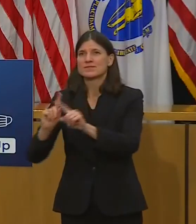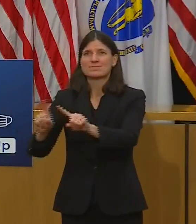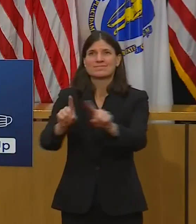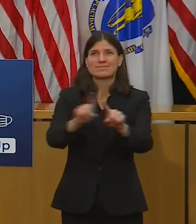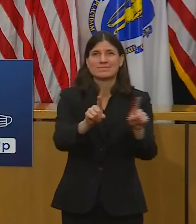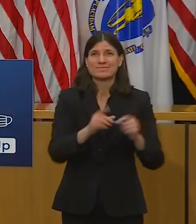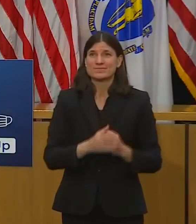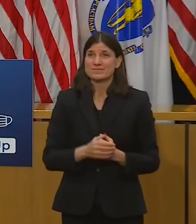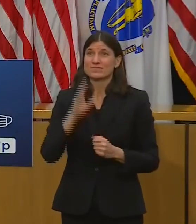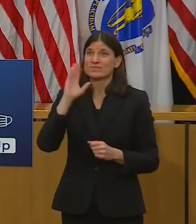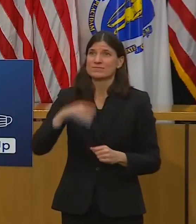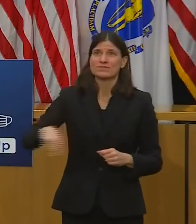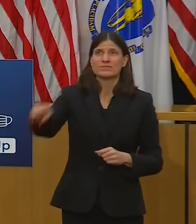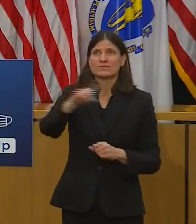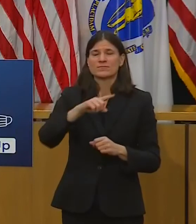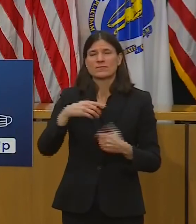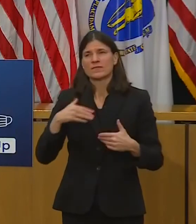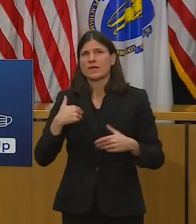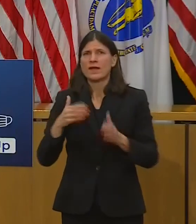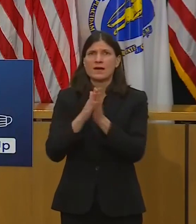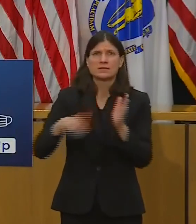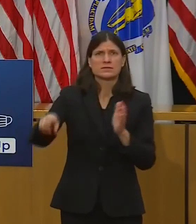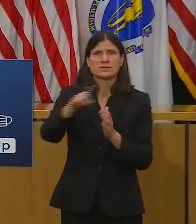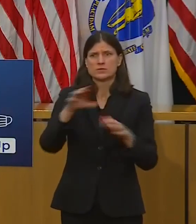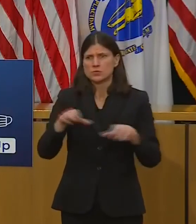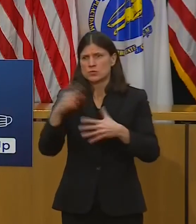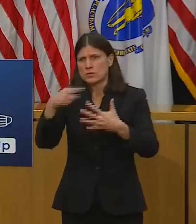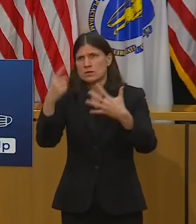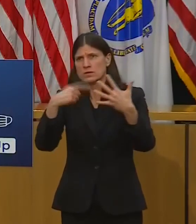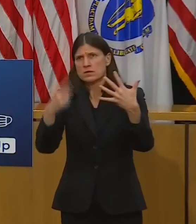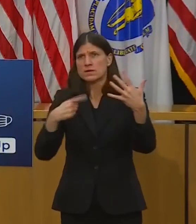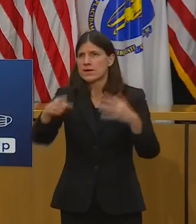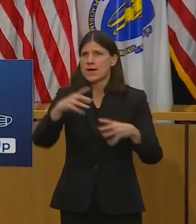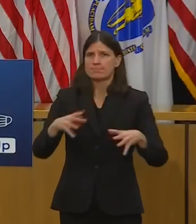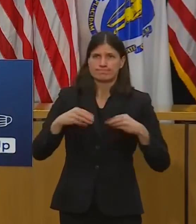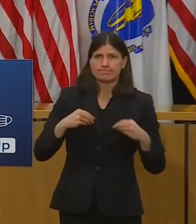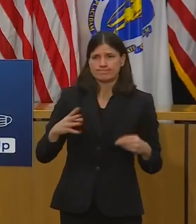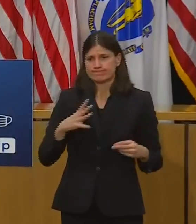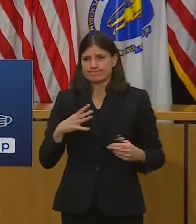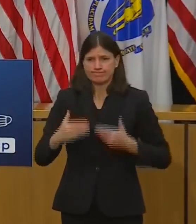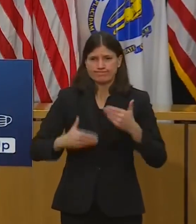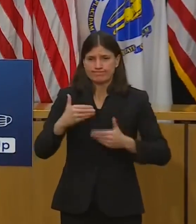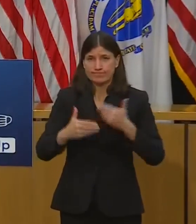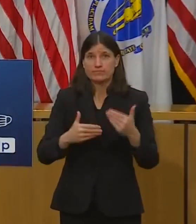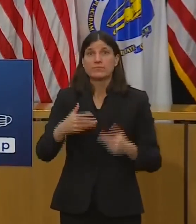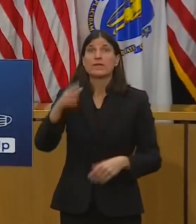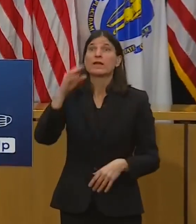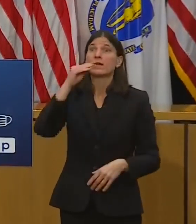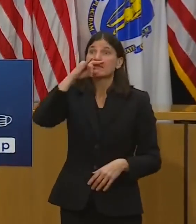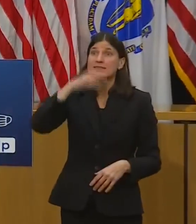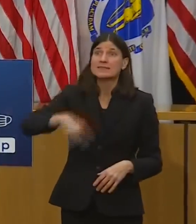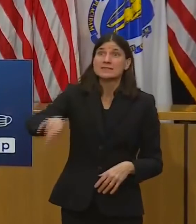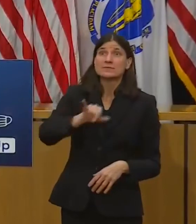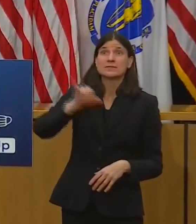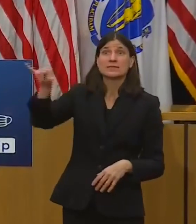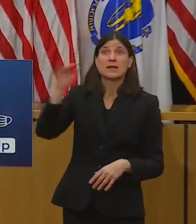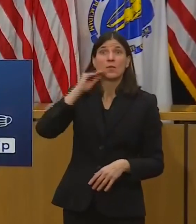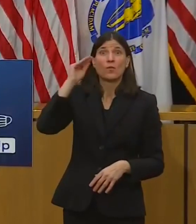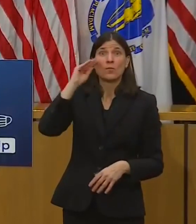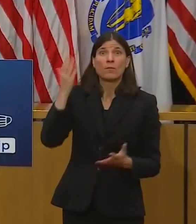children, and especially high needs children, have borne the brunt of this terrible virus as their lives, routines, and educations have been